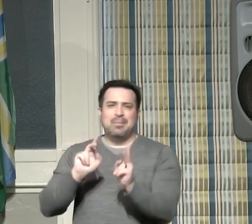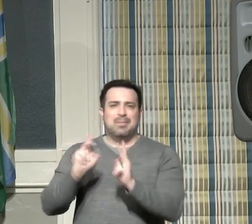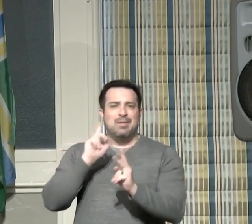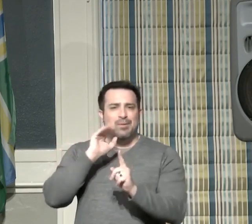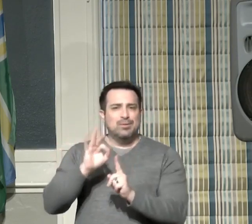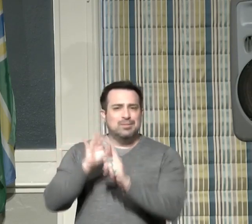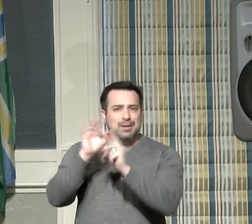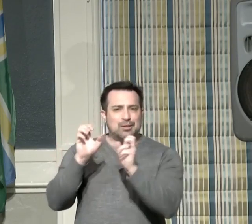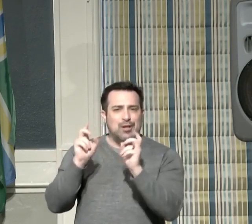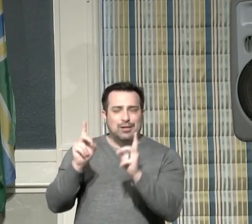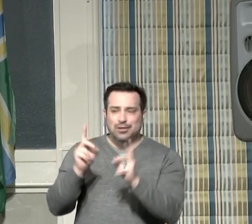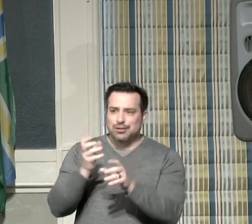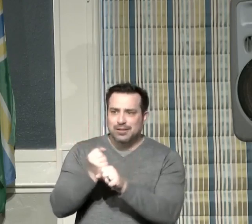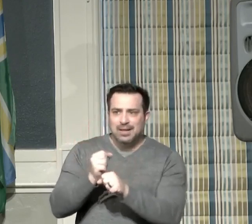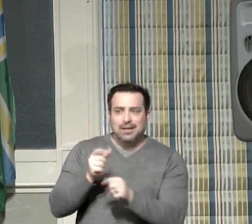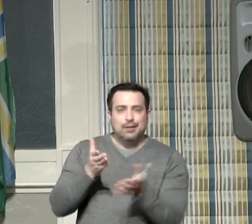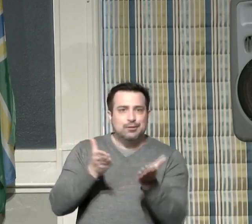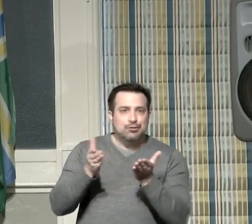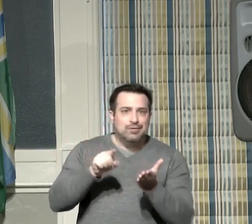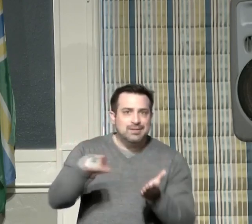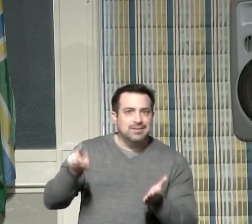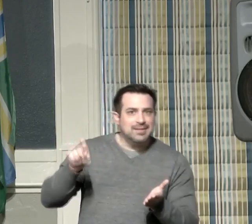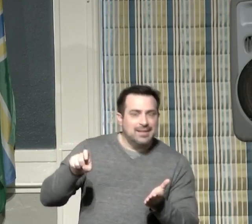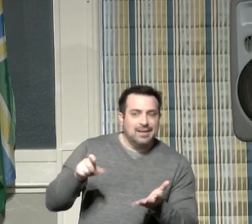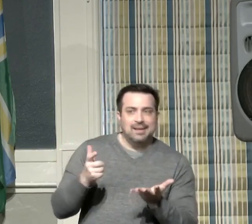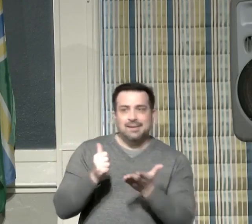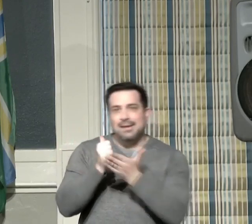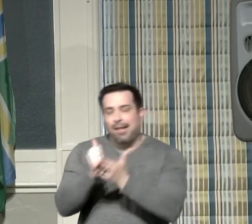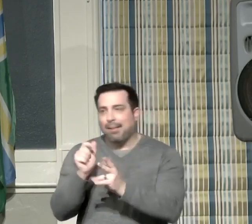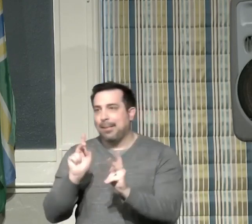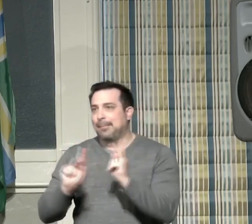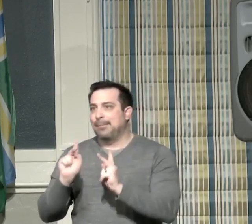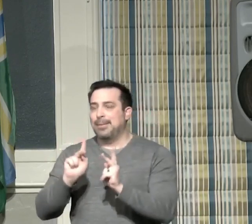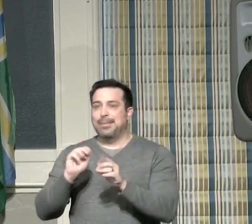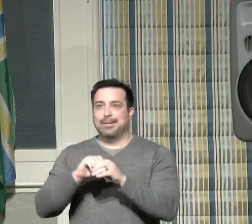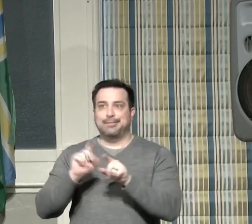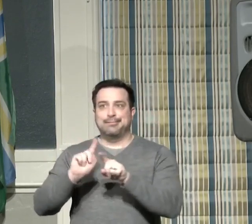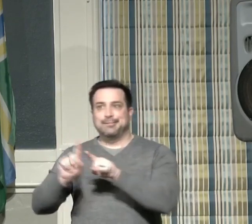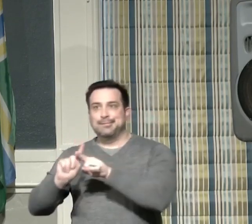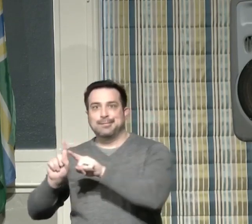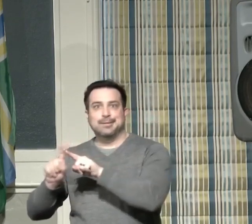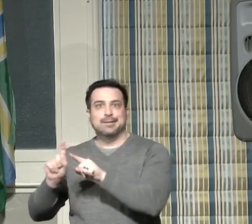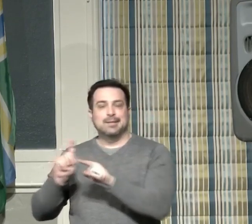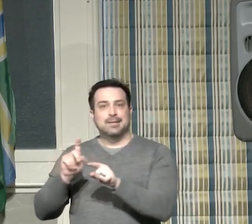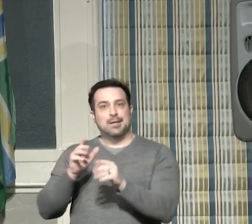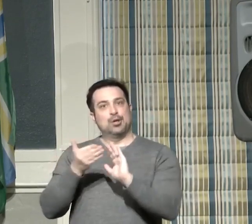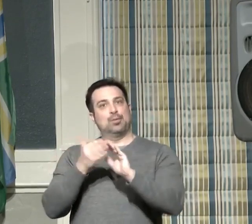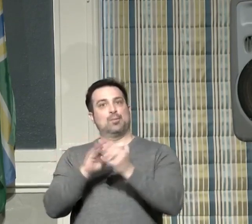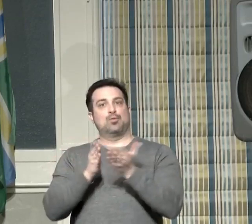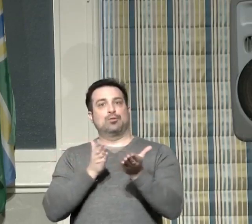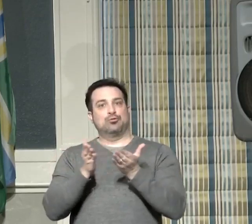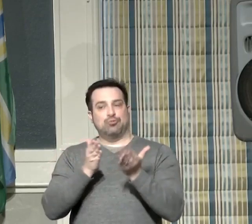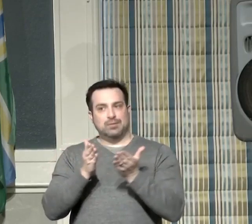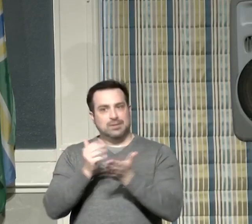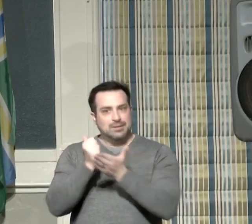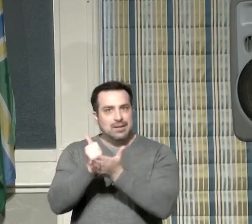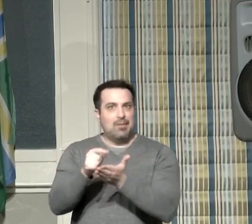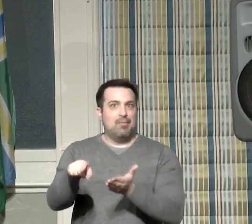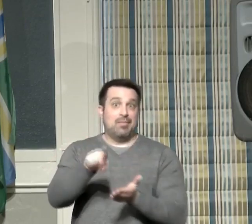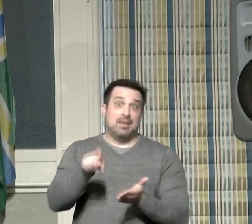to get the services that they need. We help people in all sorts of areas of community services get the help that they